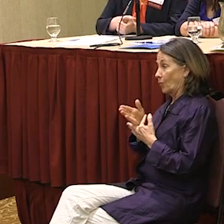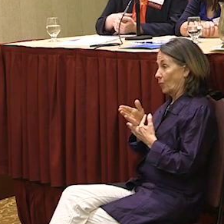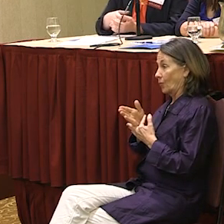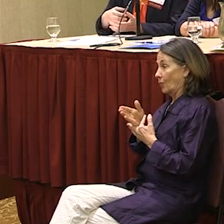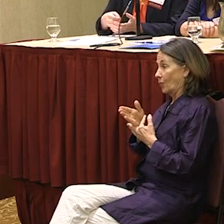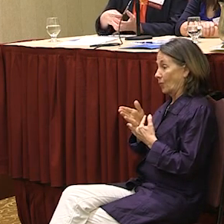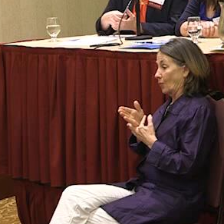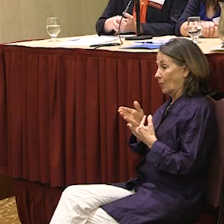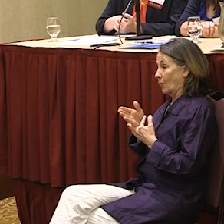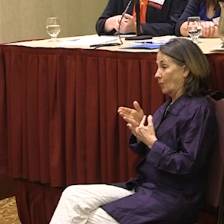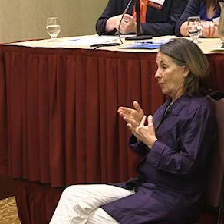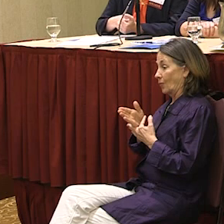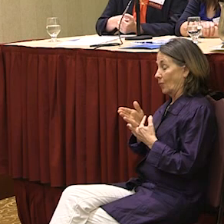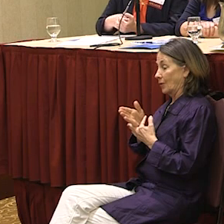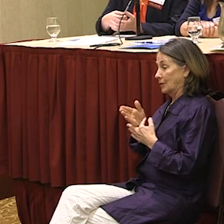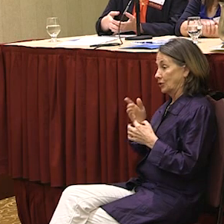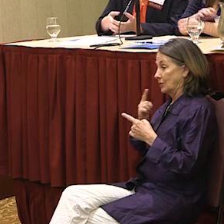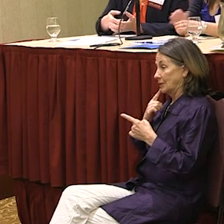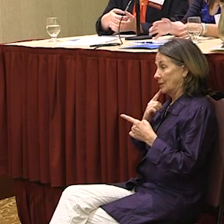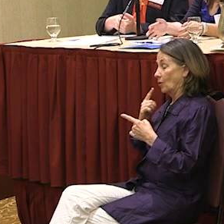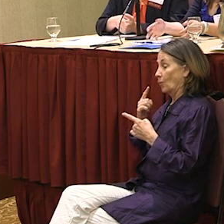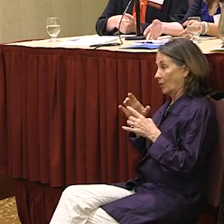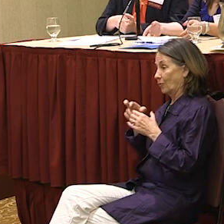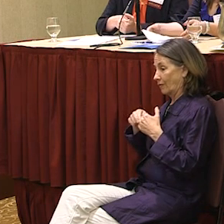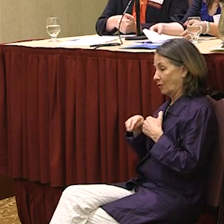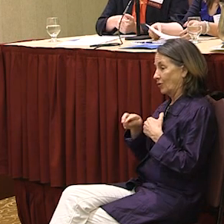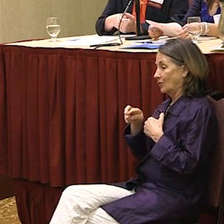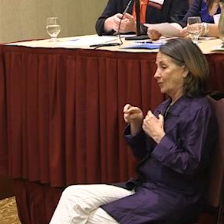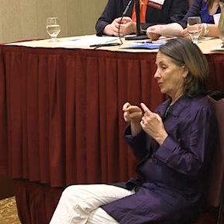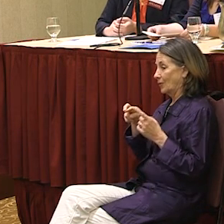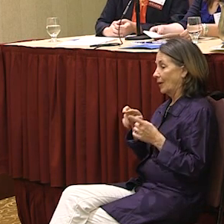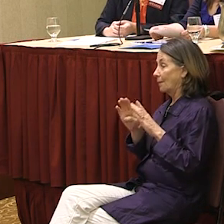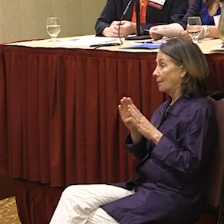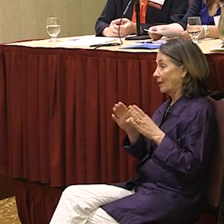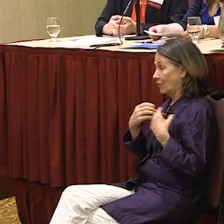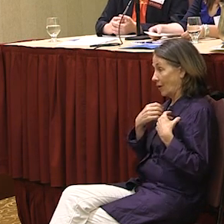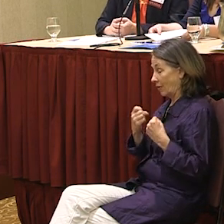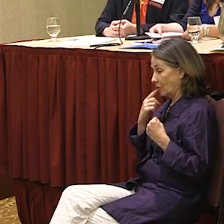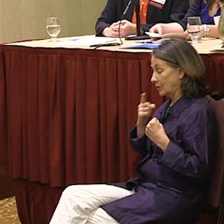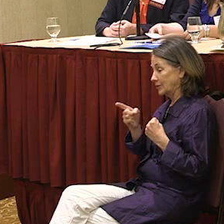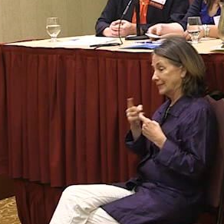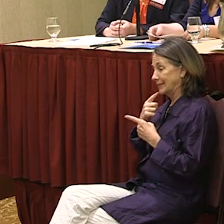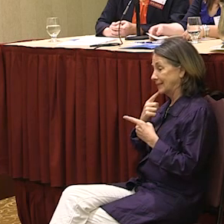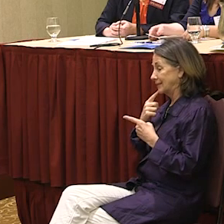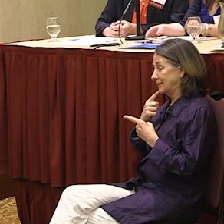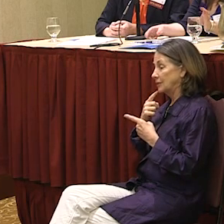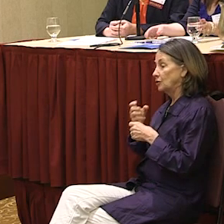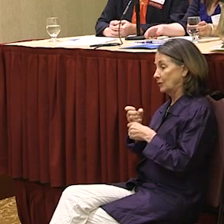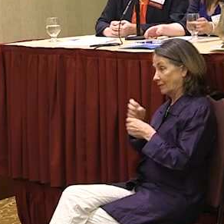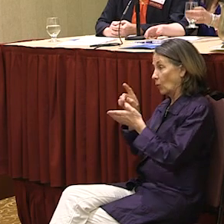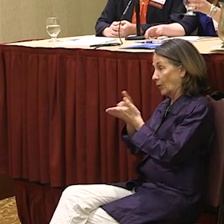time, she had expressed to us we had done a referral to behavioral health for her. She expressed that she was